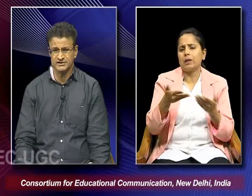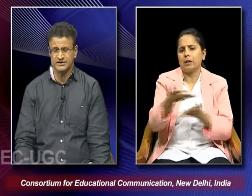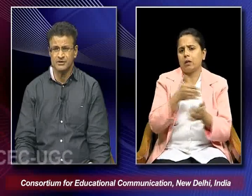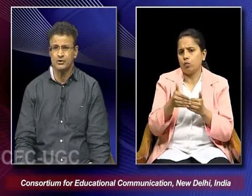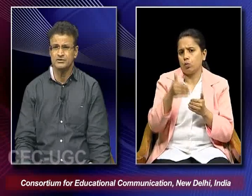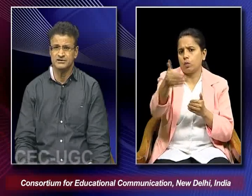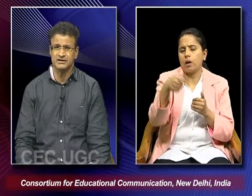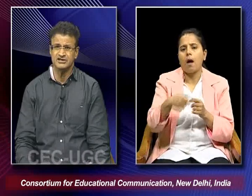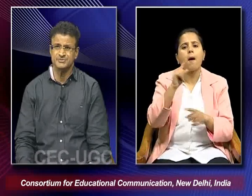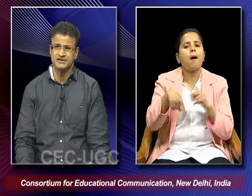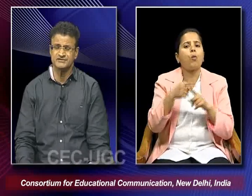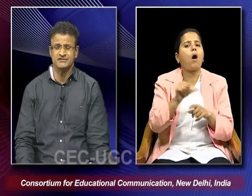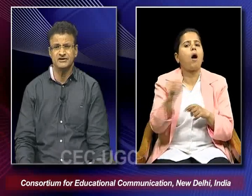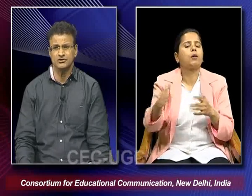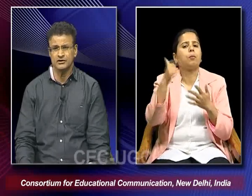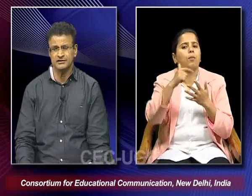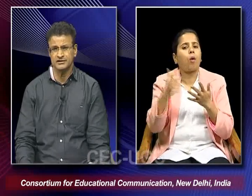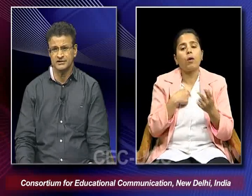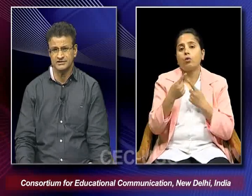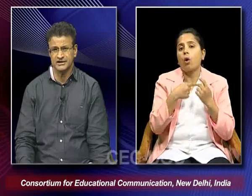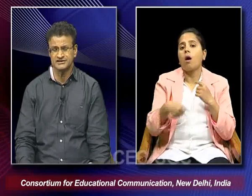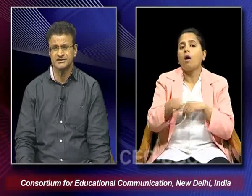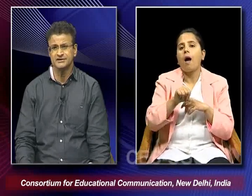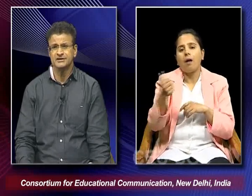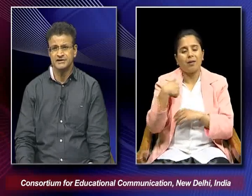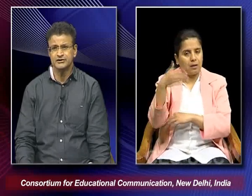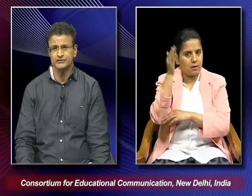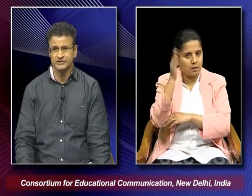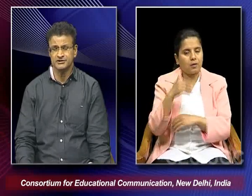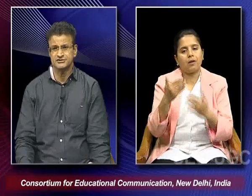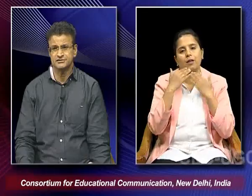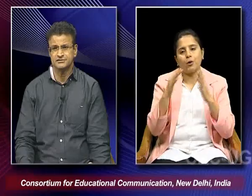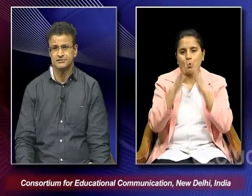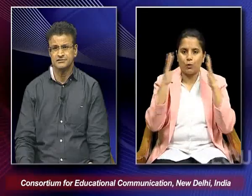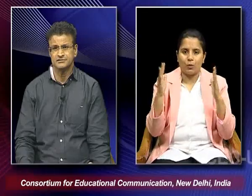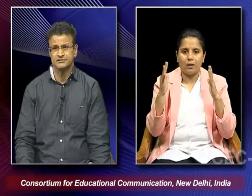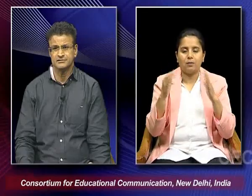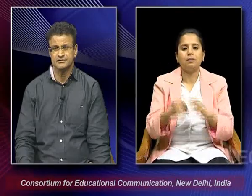further about other aspects when we will talk in the other lecture. Thank you very much.